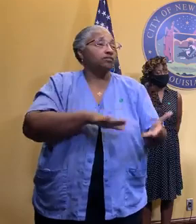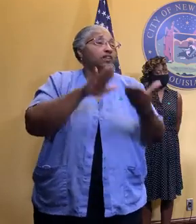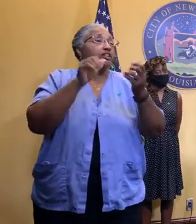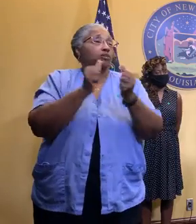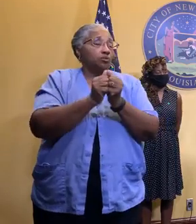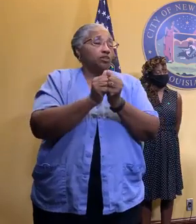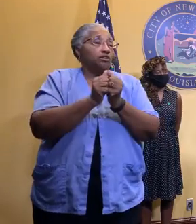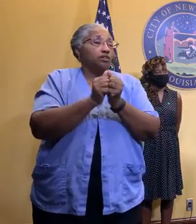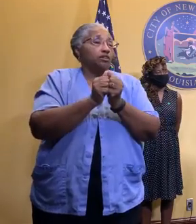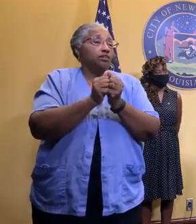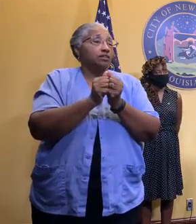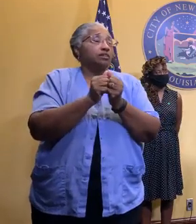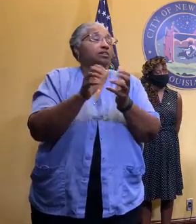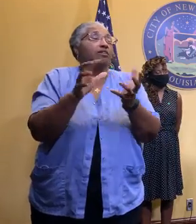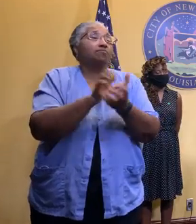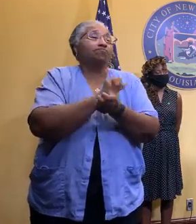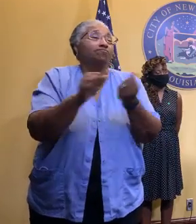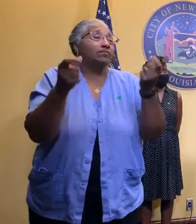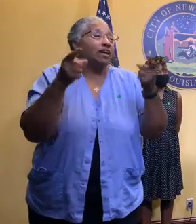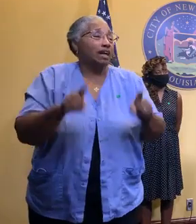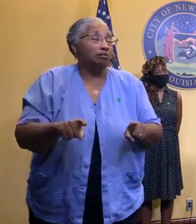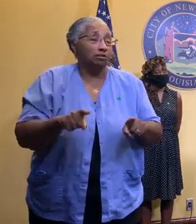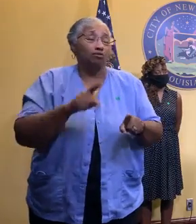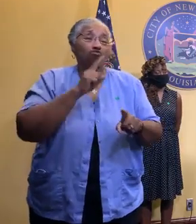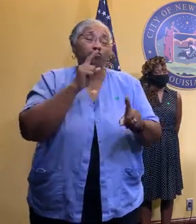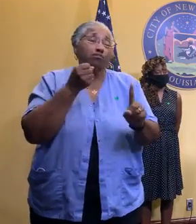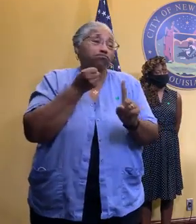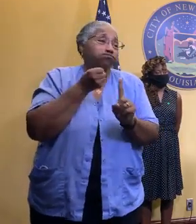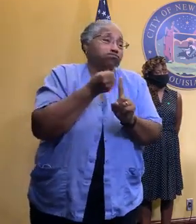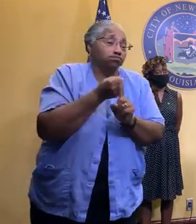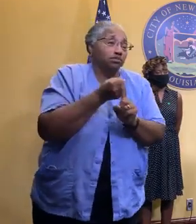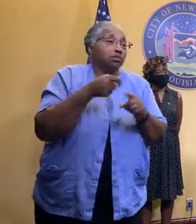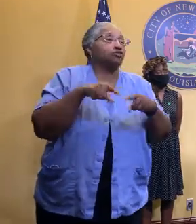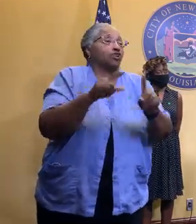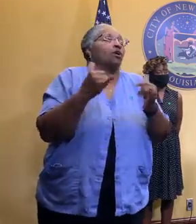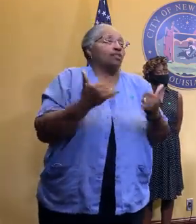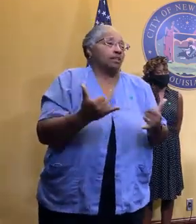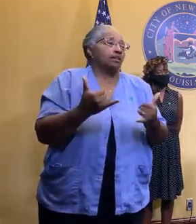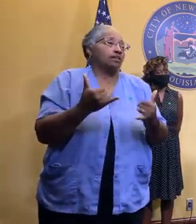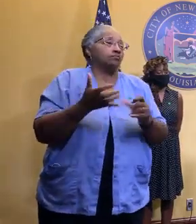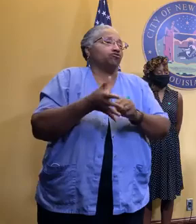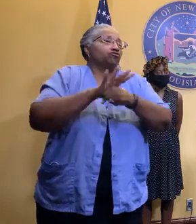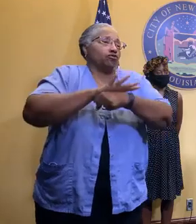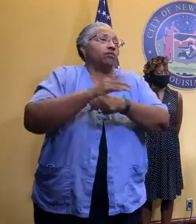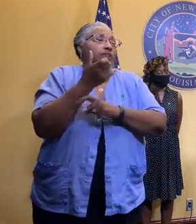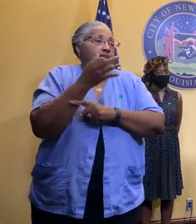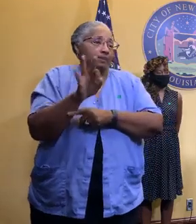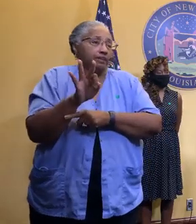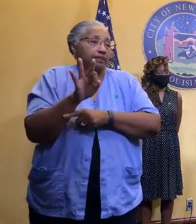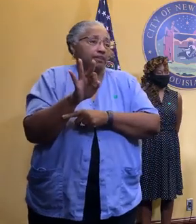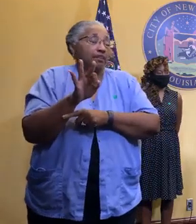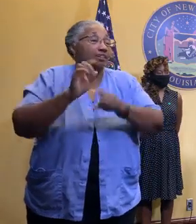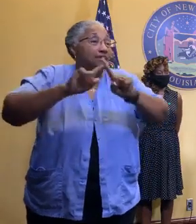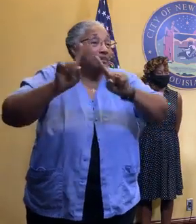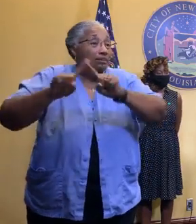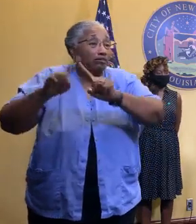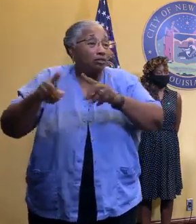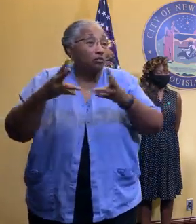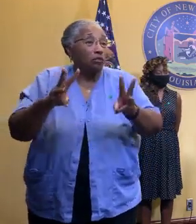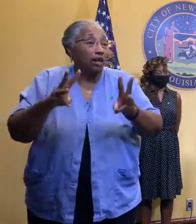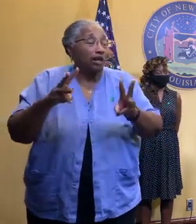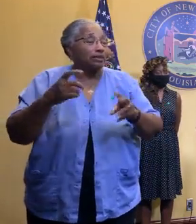has it's been more impacted during this pandemic of COVID-19 in ways even that I didn't